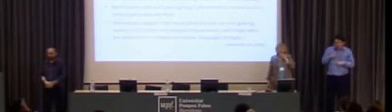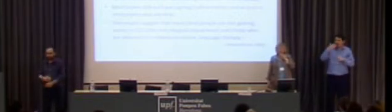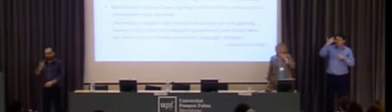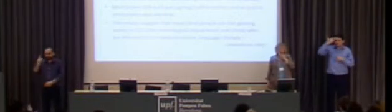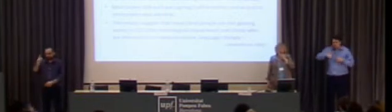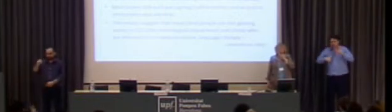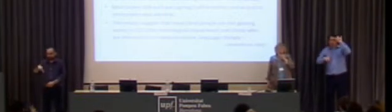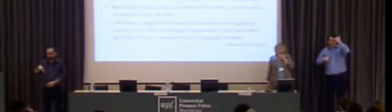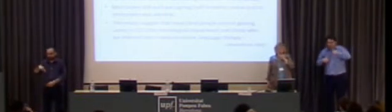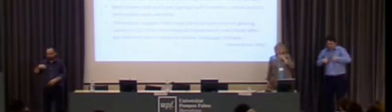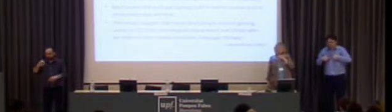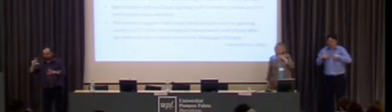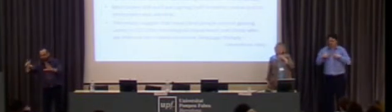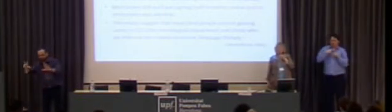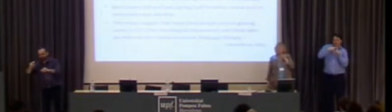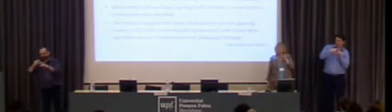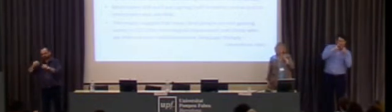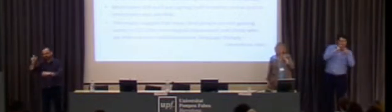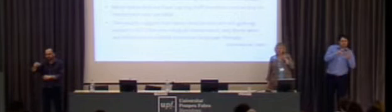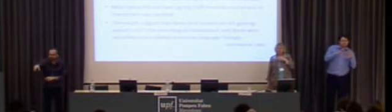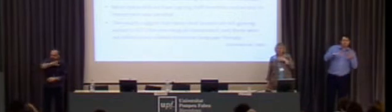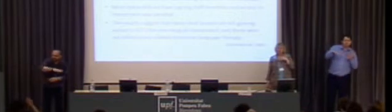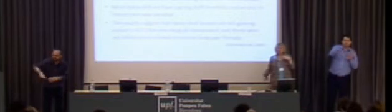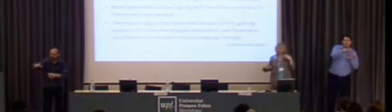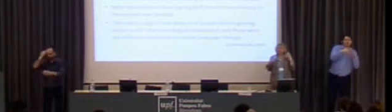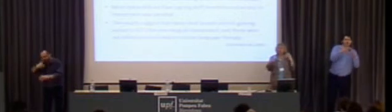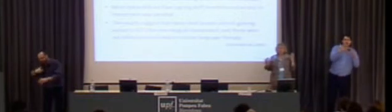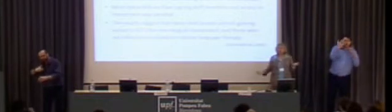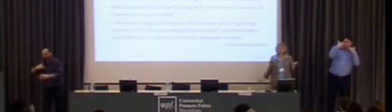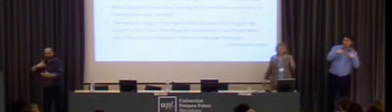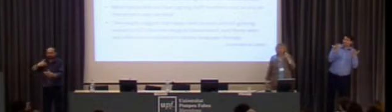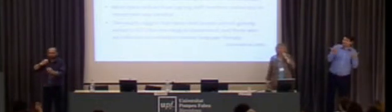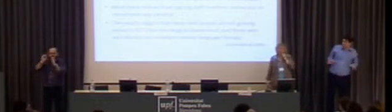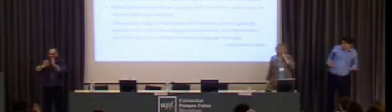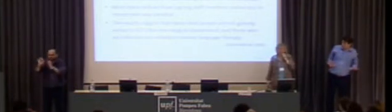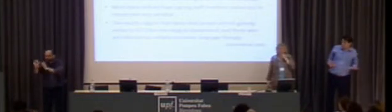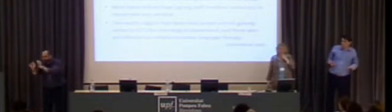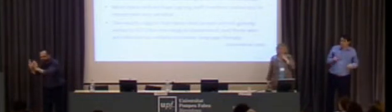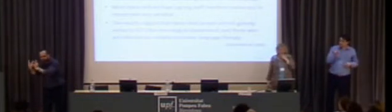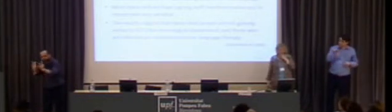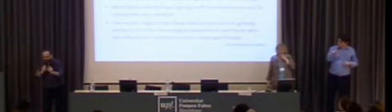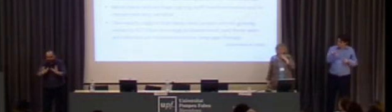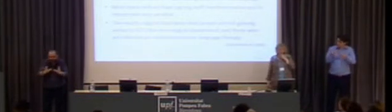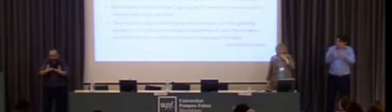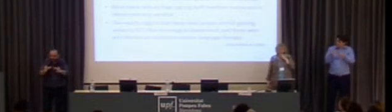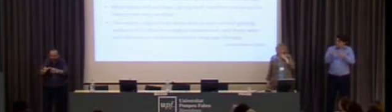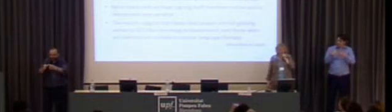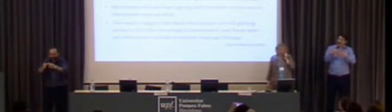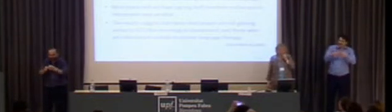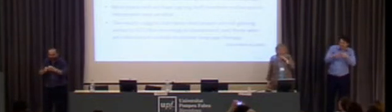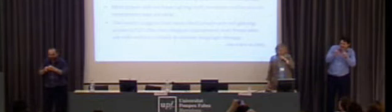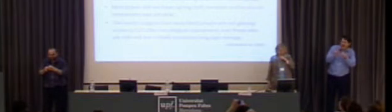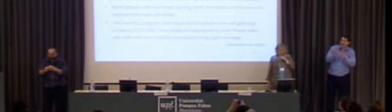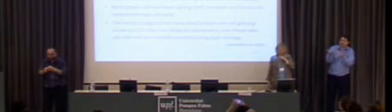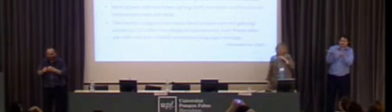who'd had strokes had ever been referred for a language assessment following their stroke. So